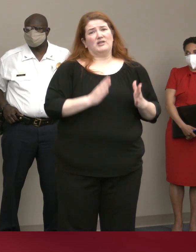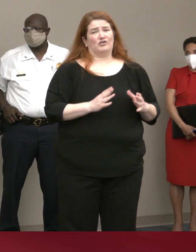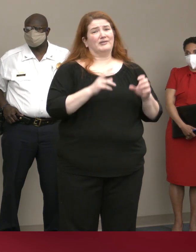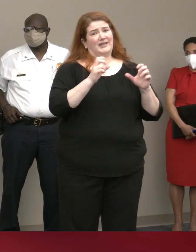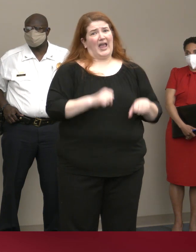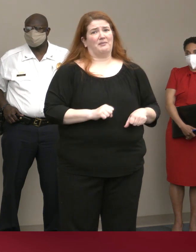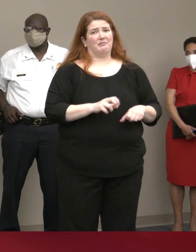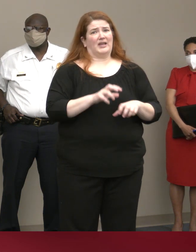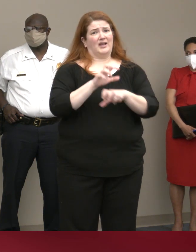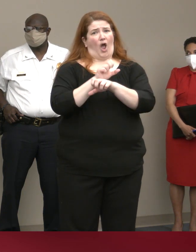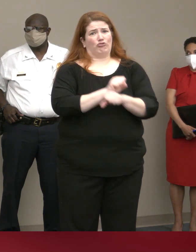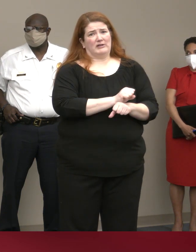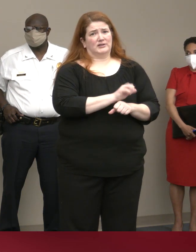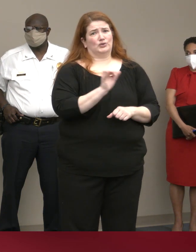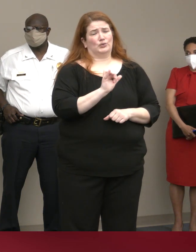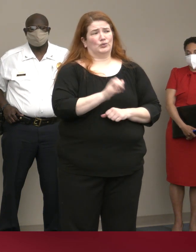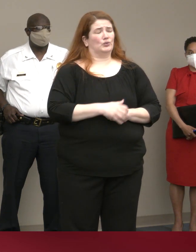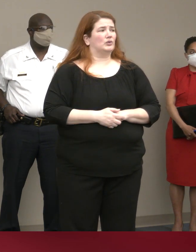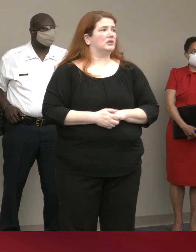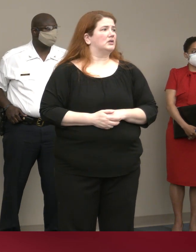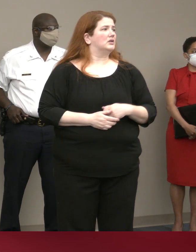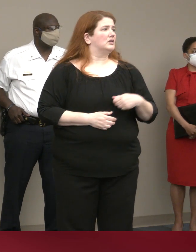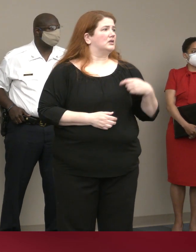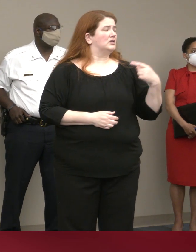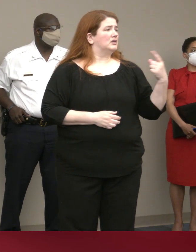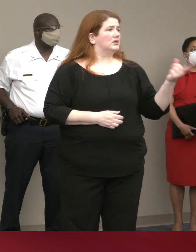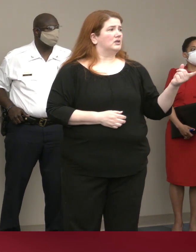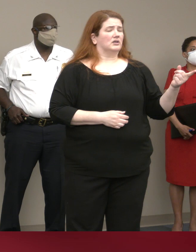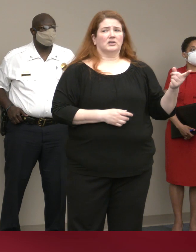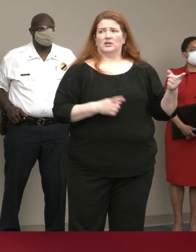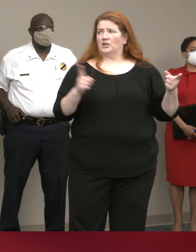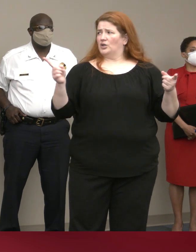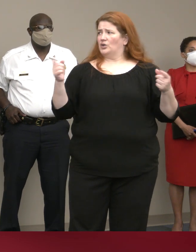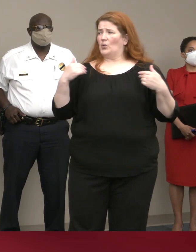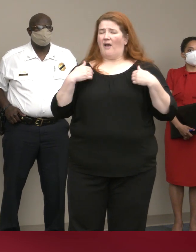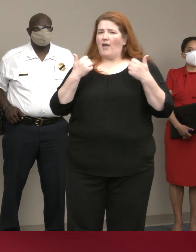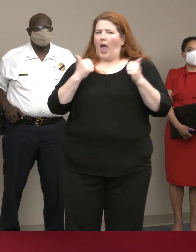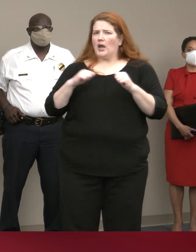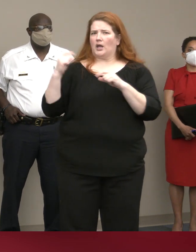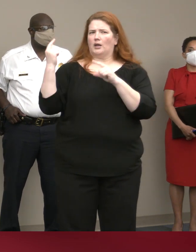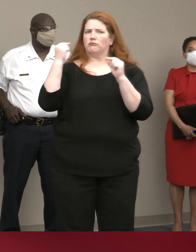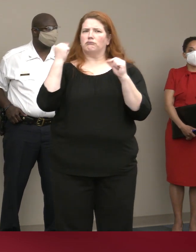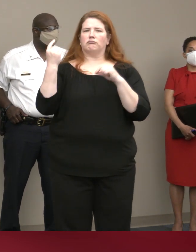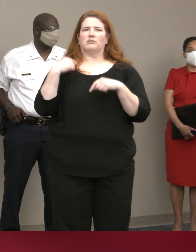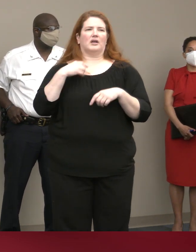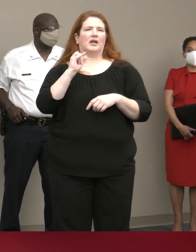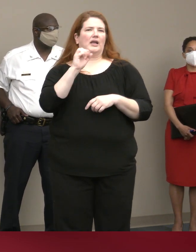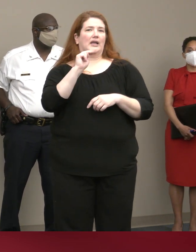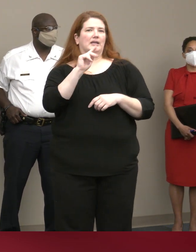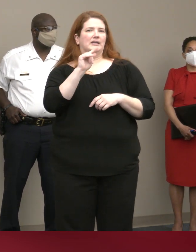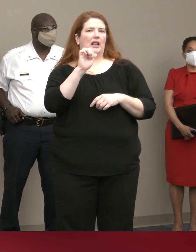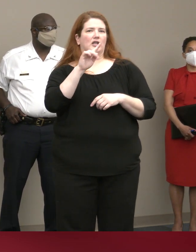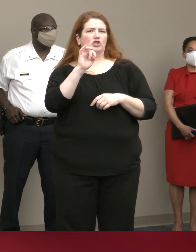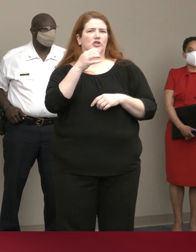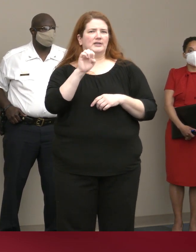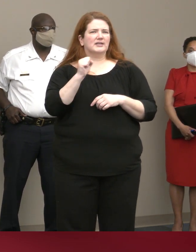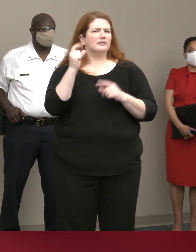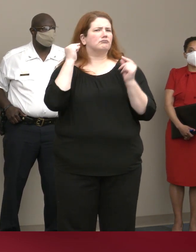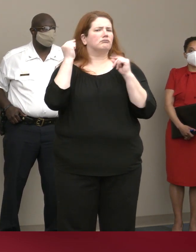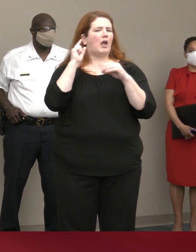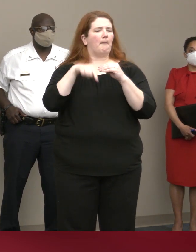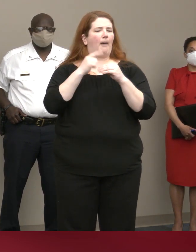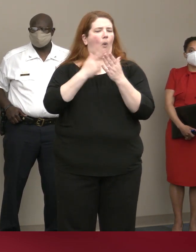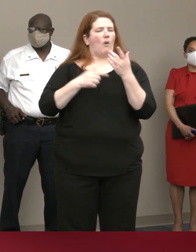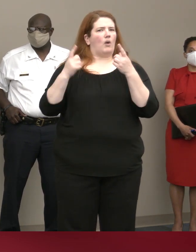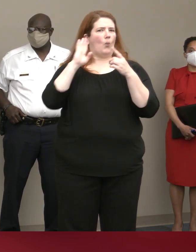arrest. Do you have any intelligence? Are you guys hearing anything about what might be in store for tonight? What are we